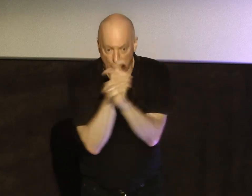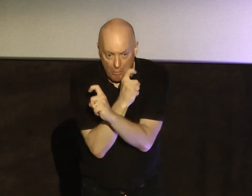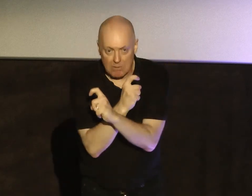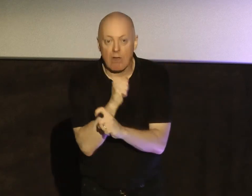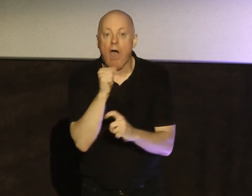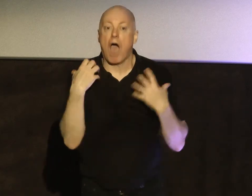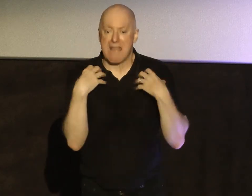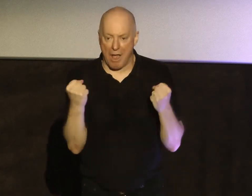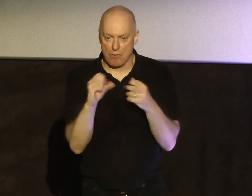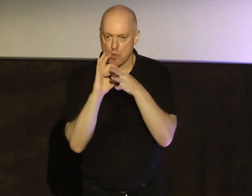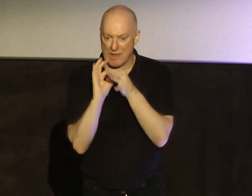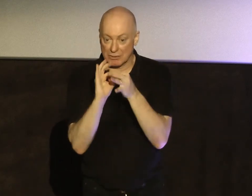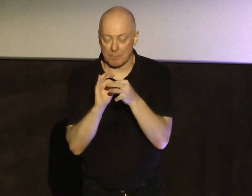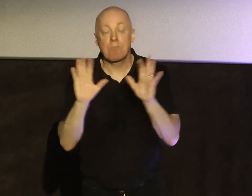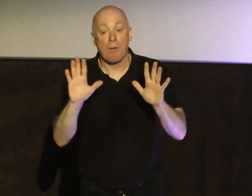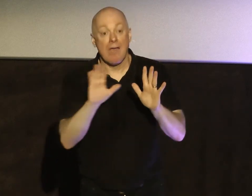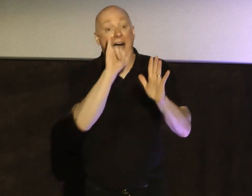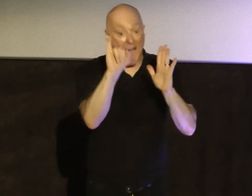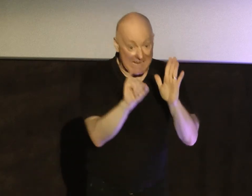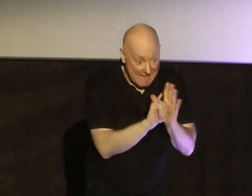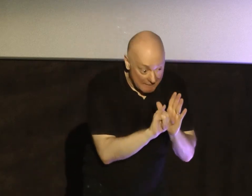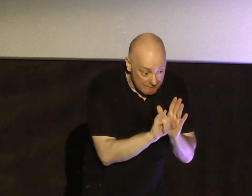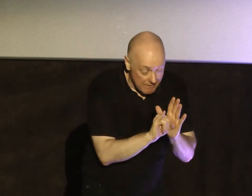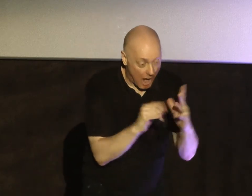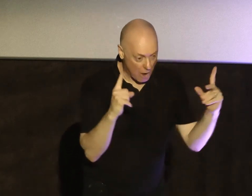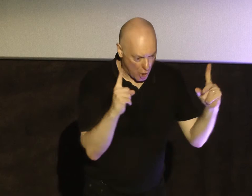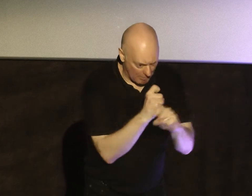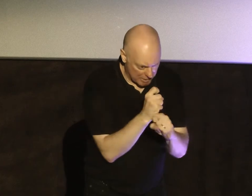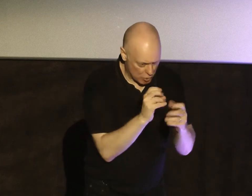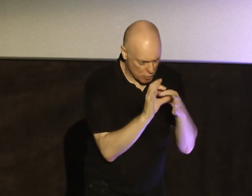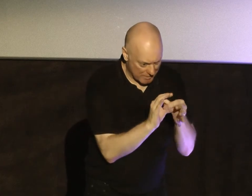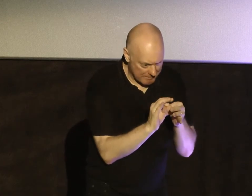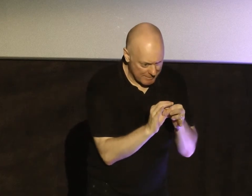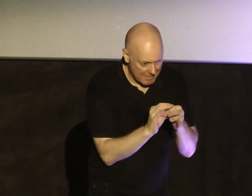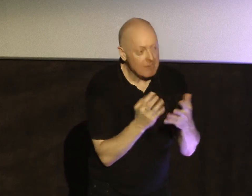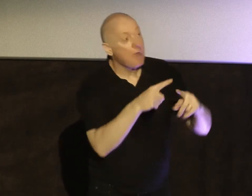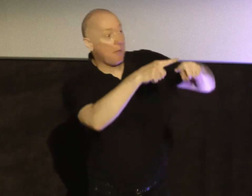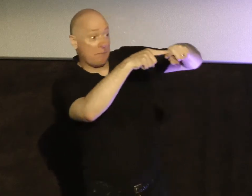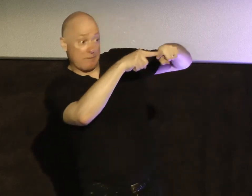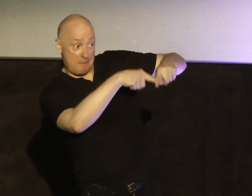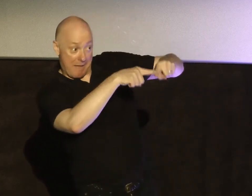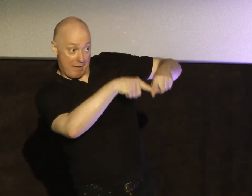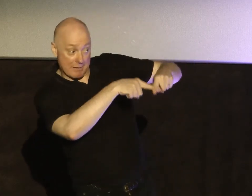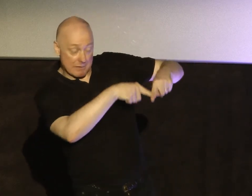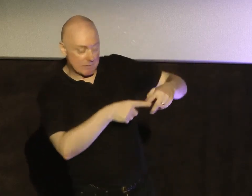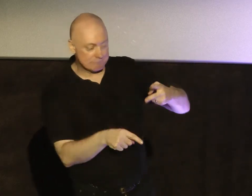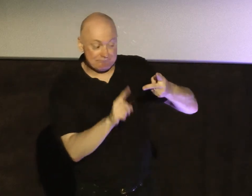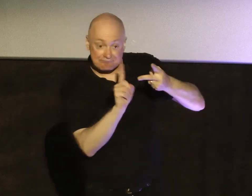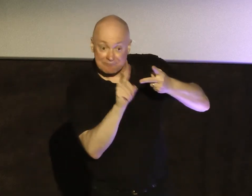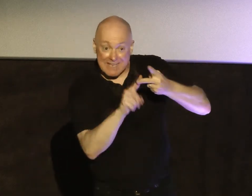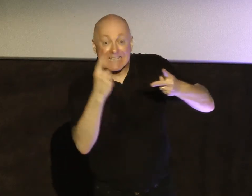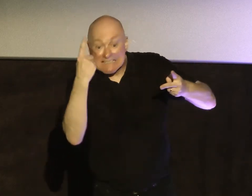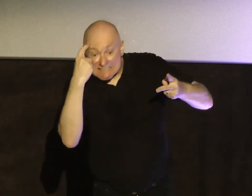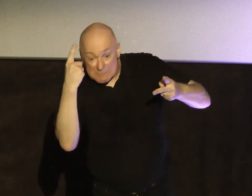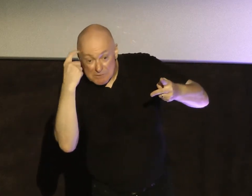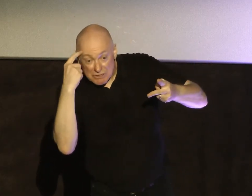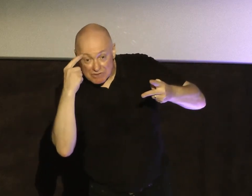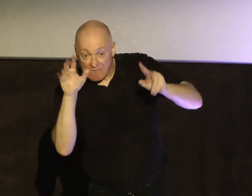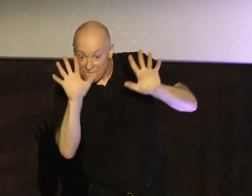unhealthy relationships. So identifying the realities of complicated relationships, passive dependence, suspicion and fear, and